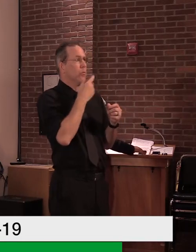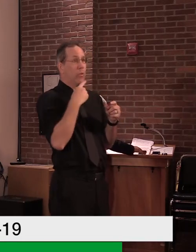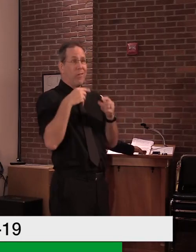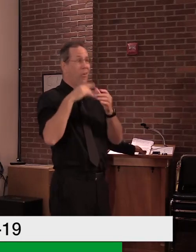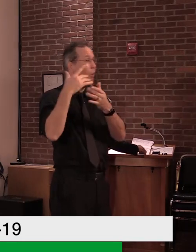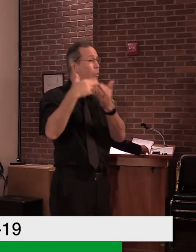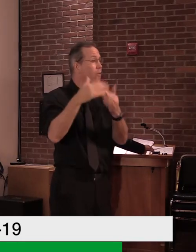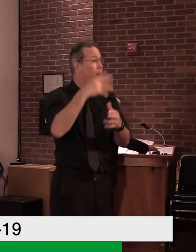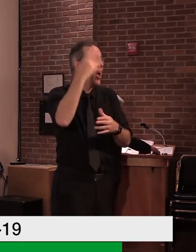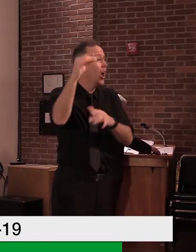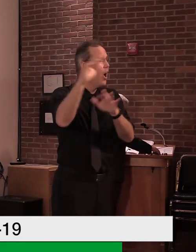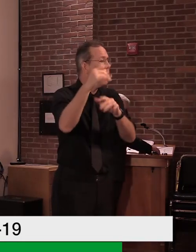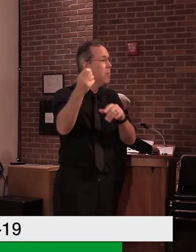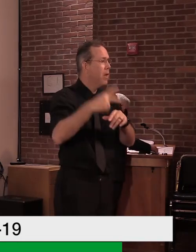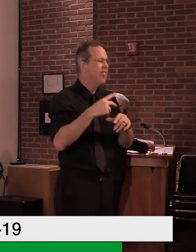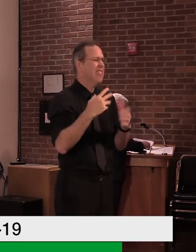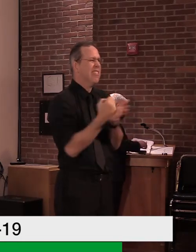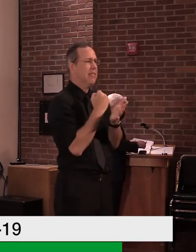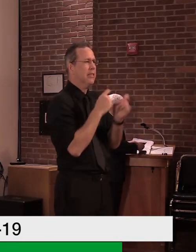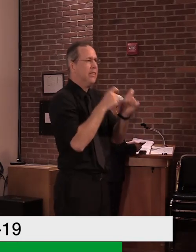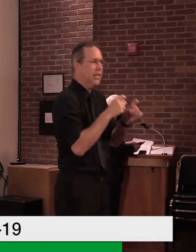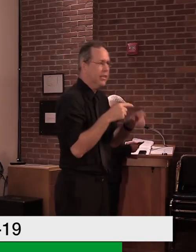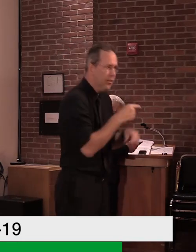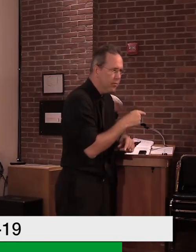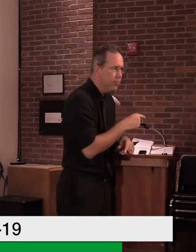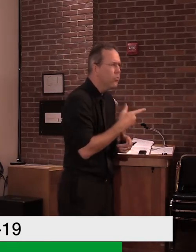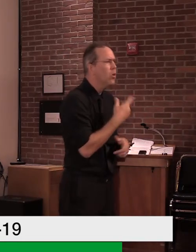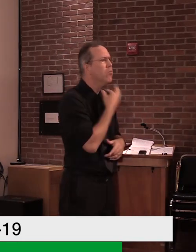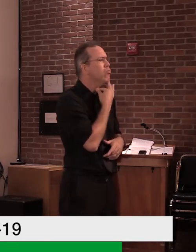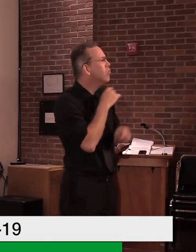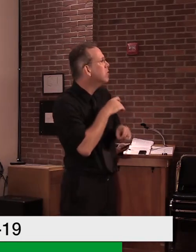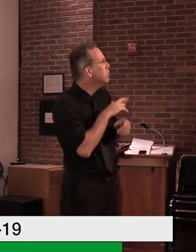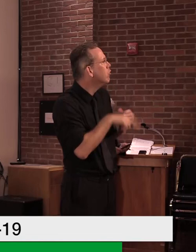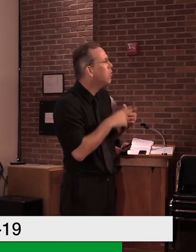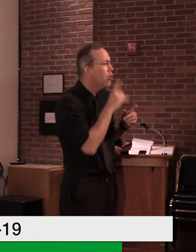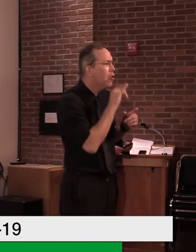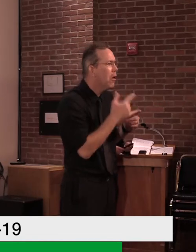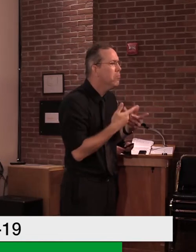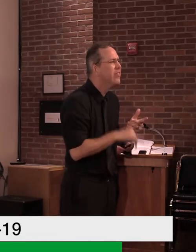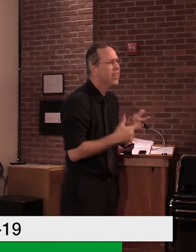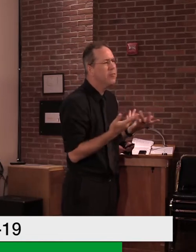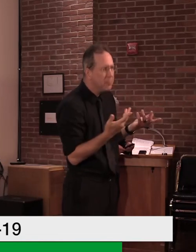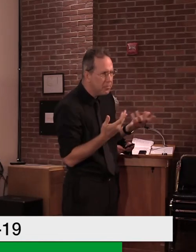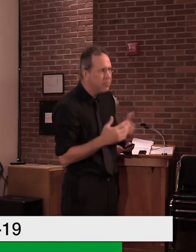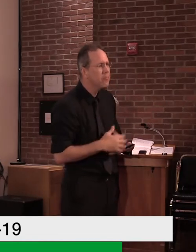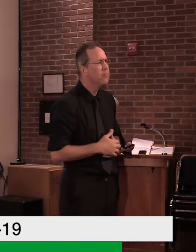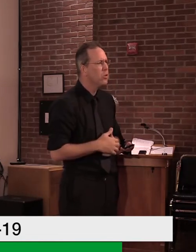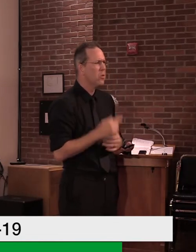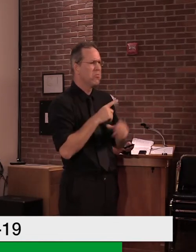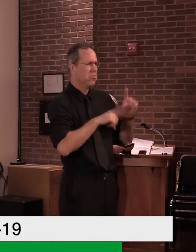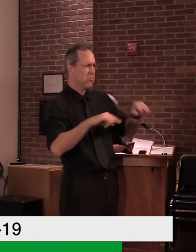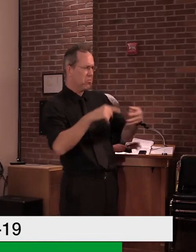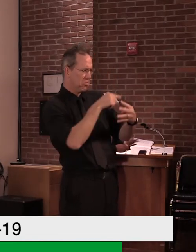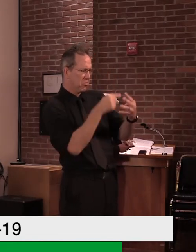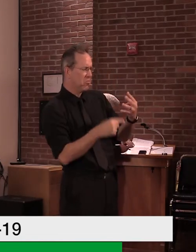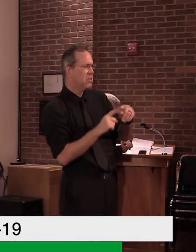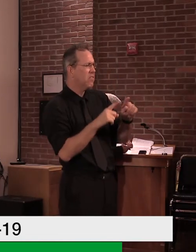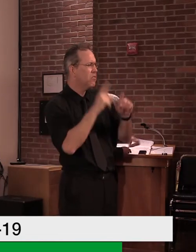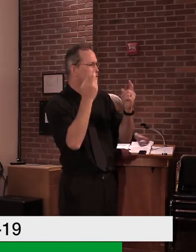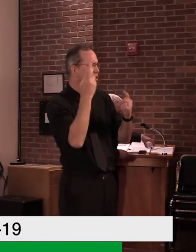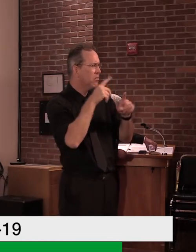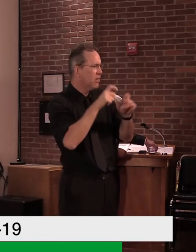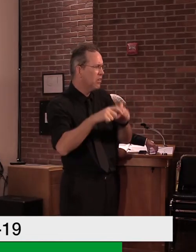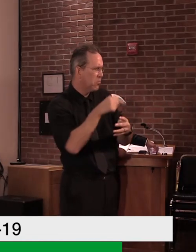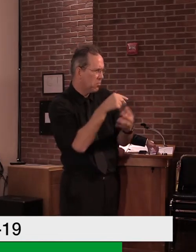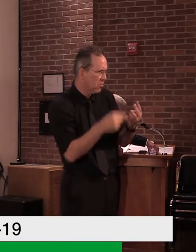they actually have no symptoms at all. So testing those diverse populations